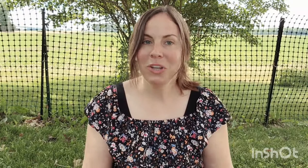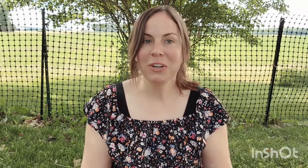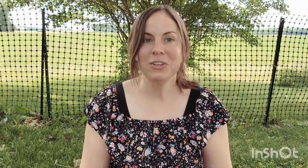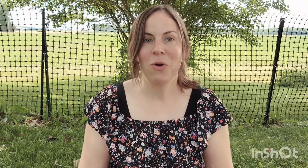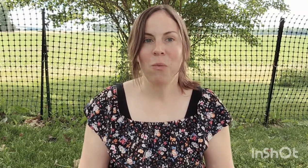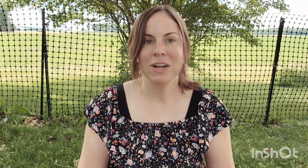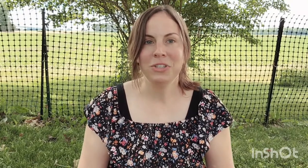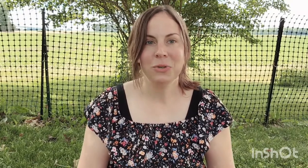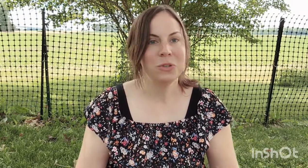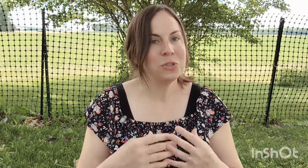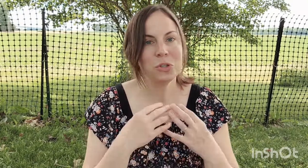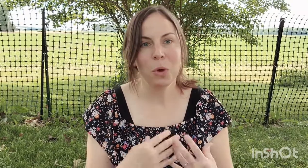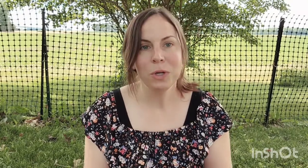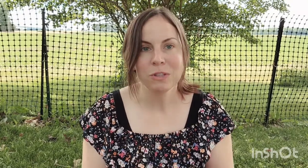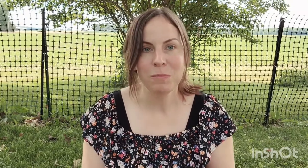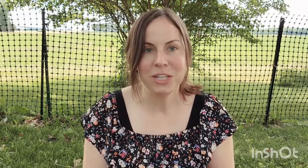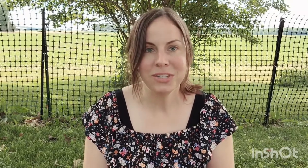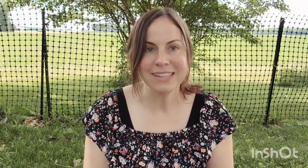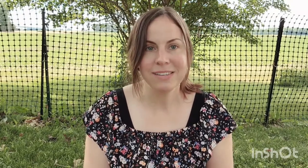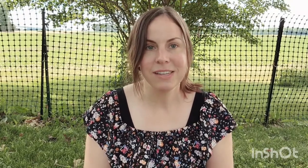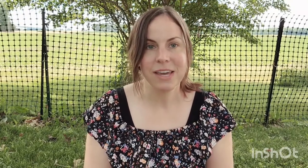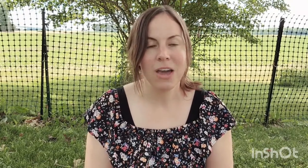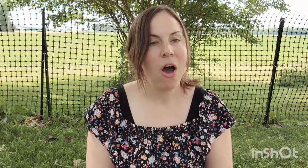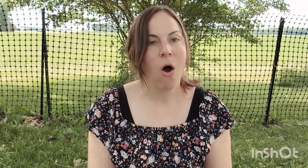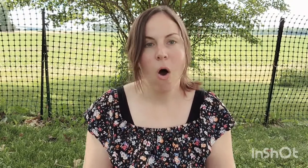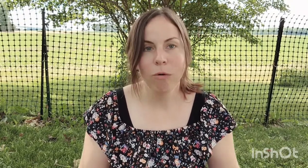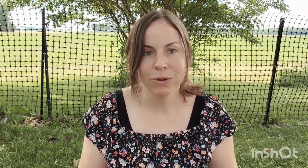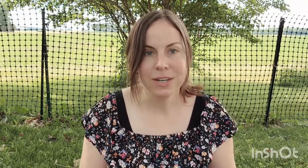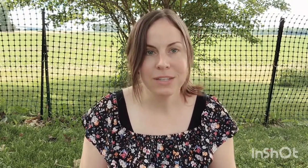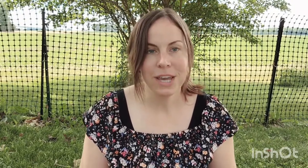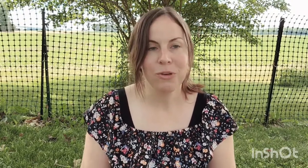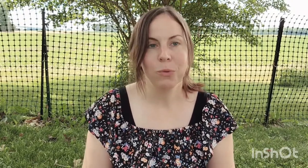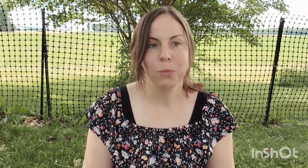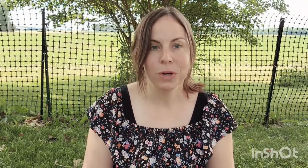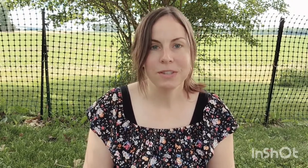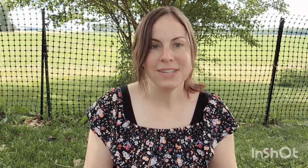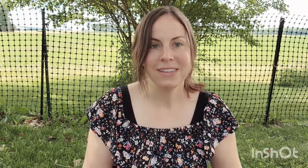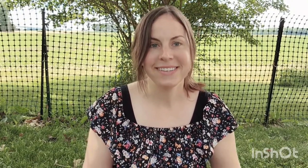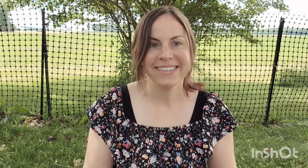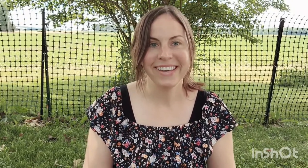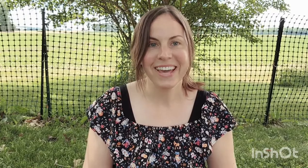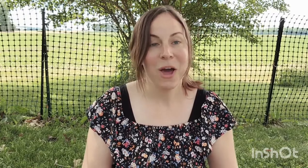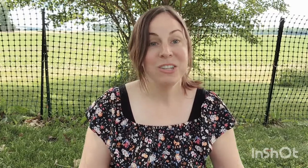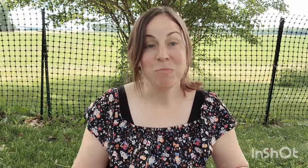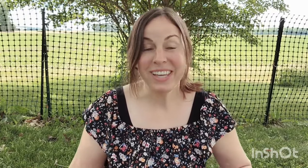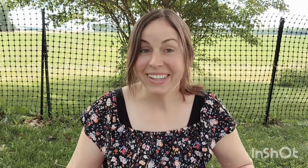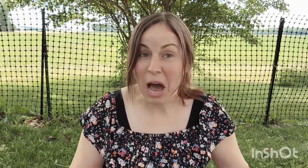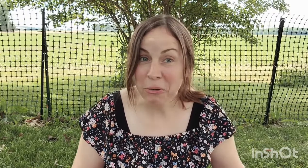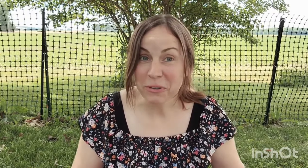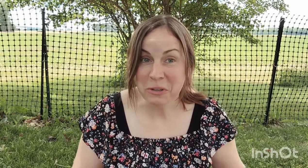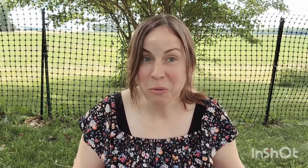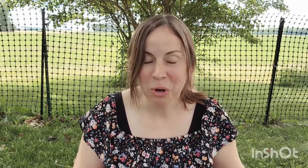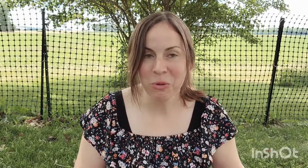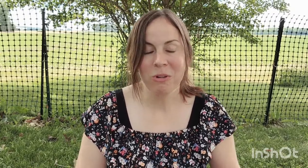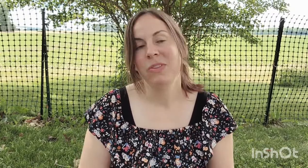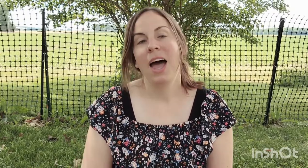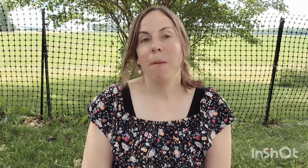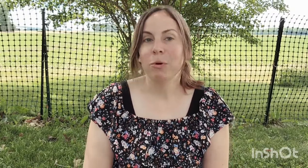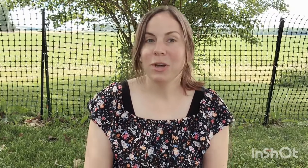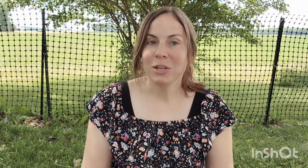clearly don't want to slow your speech needlessly, over-enunciate your words needlessly, speak louder than normal. But what you